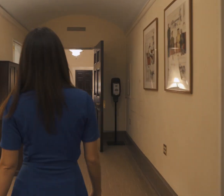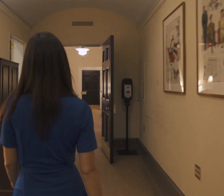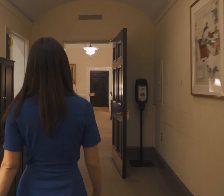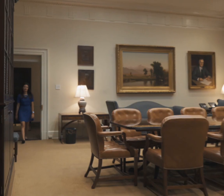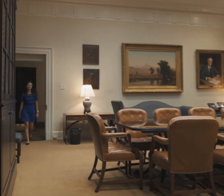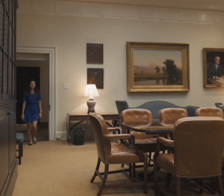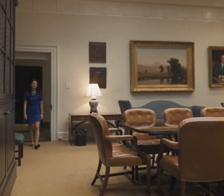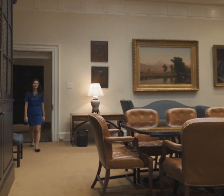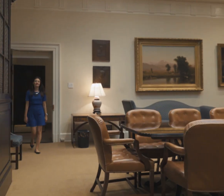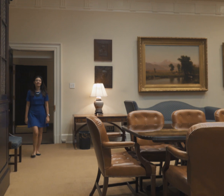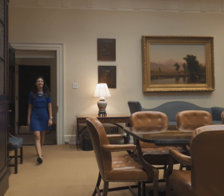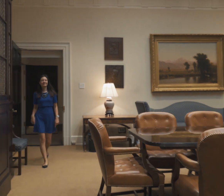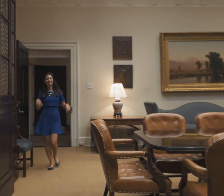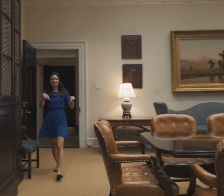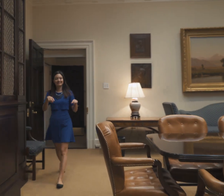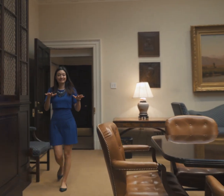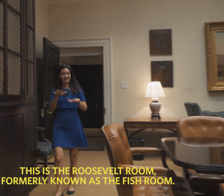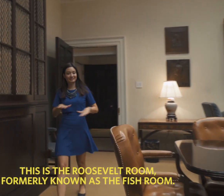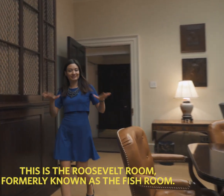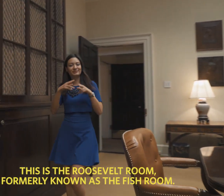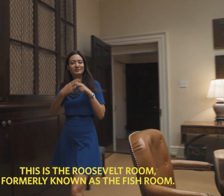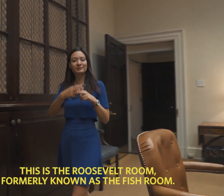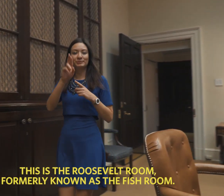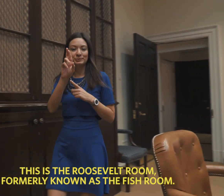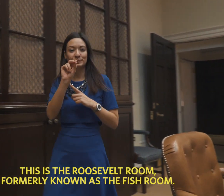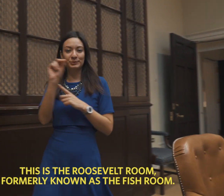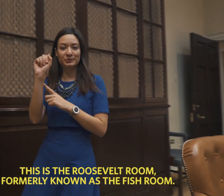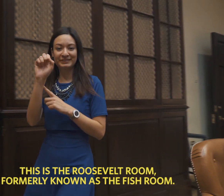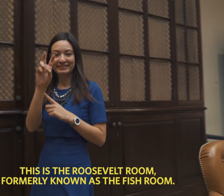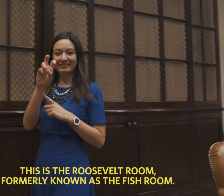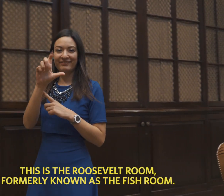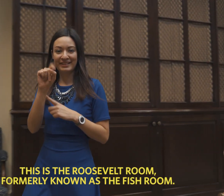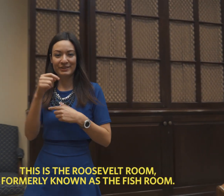table and a tall, wide credenza on one side." This is the Roosevelt Room, formerly known as the Fish Room.